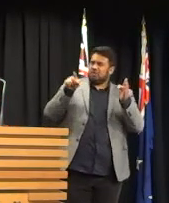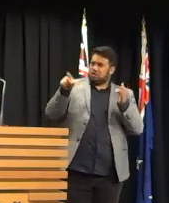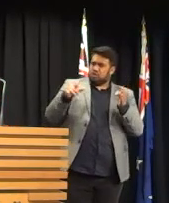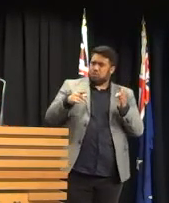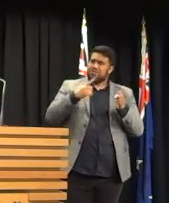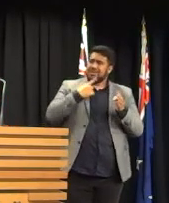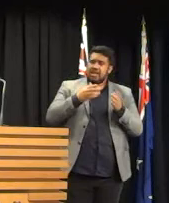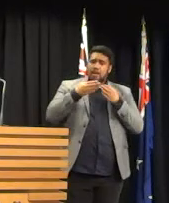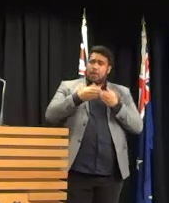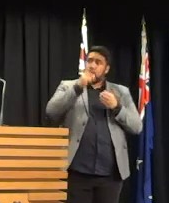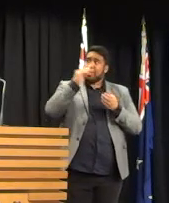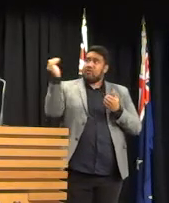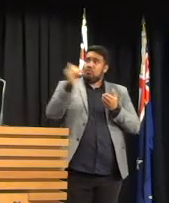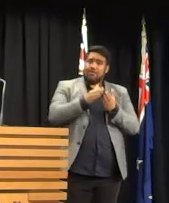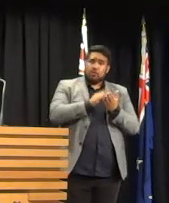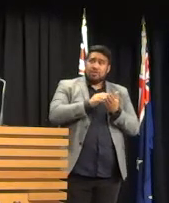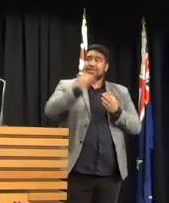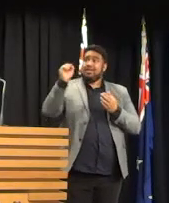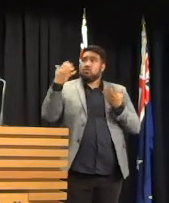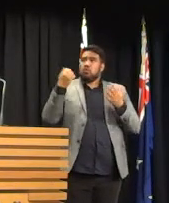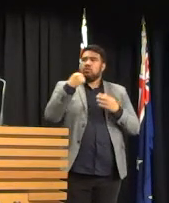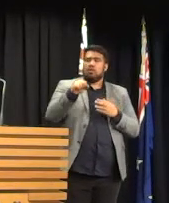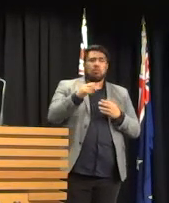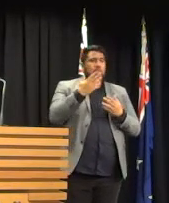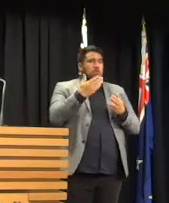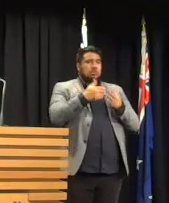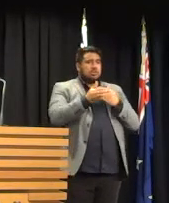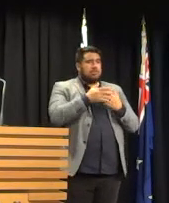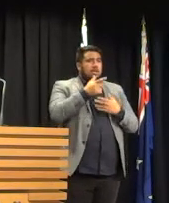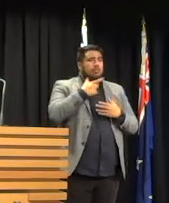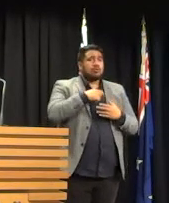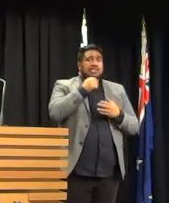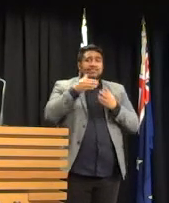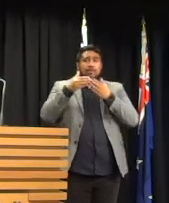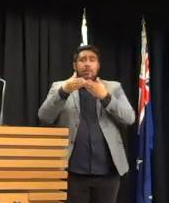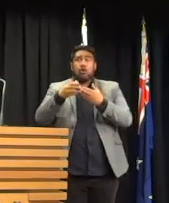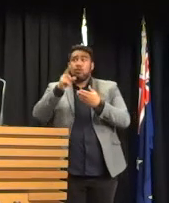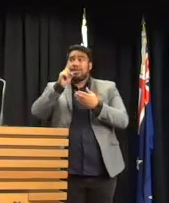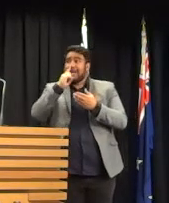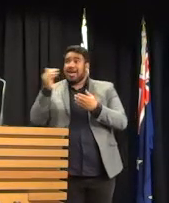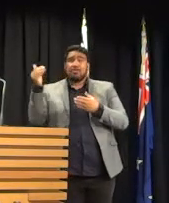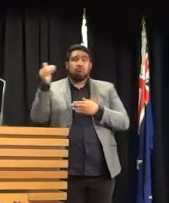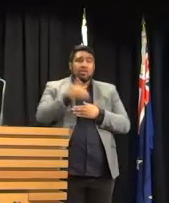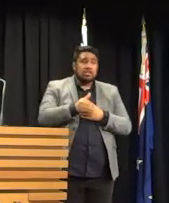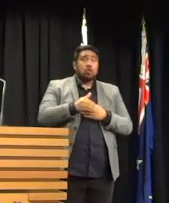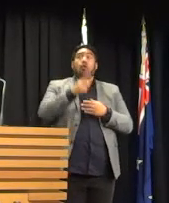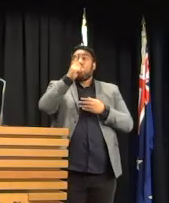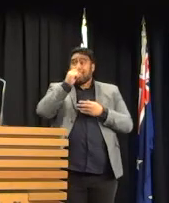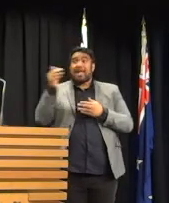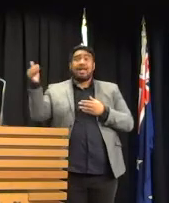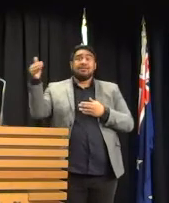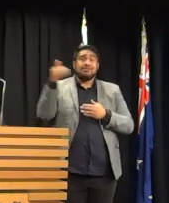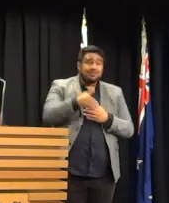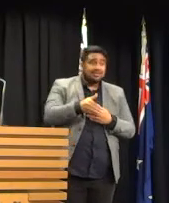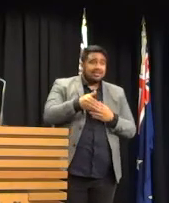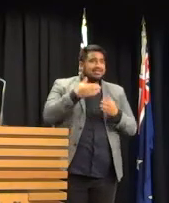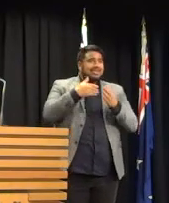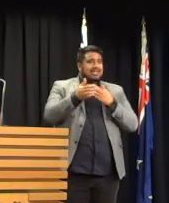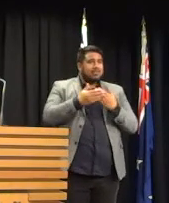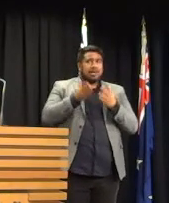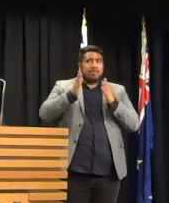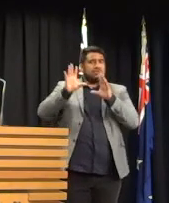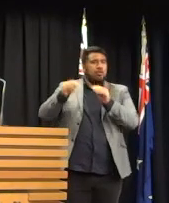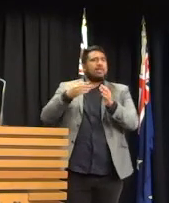Zealand, yes or no? Again, a moot point. If a boat that is not capable of reaching New Zealand, or if one is, either way they must be